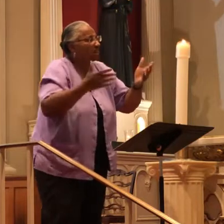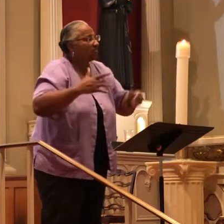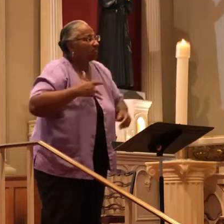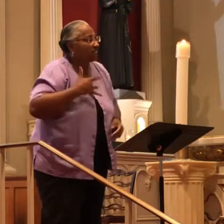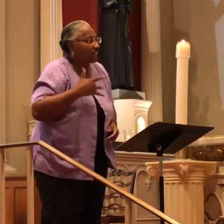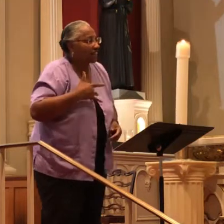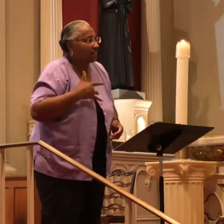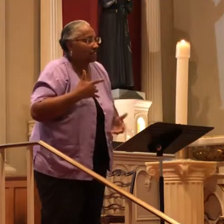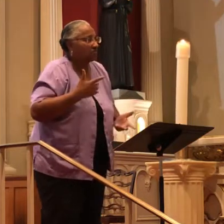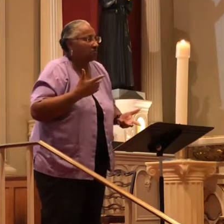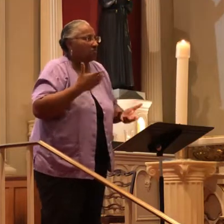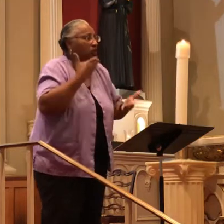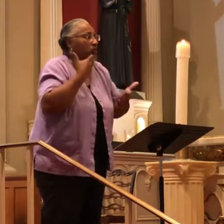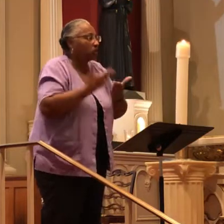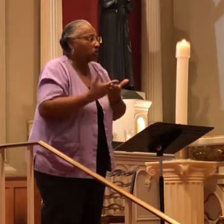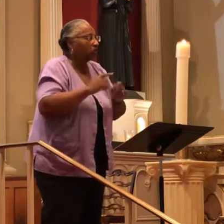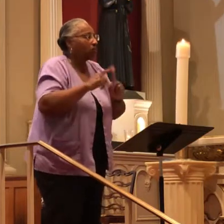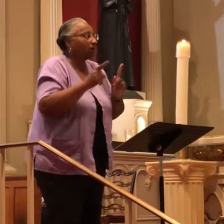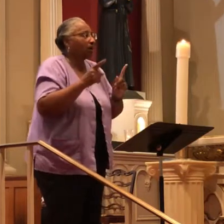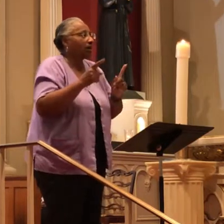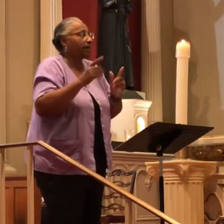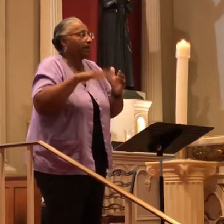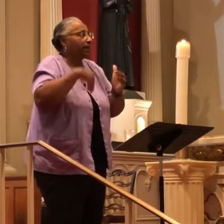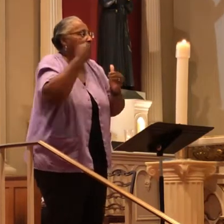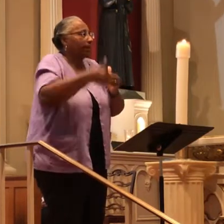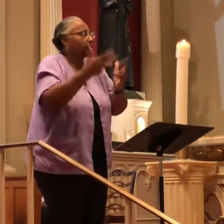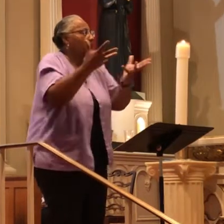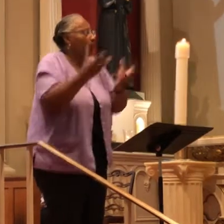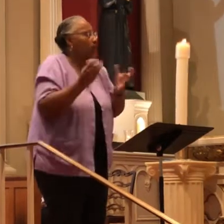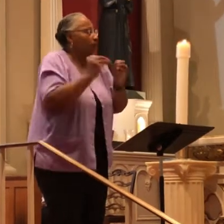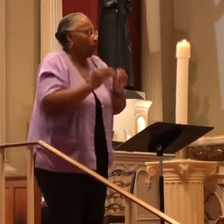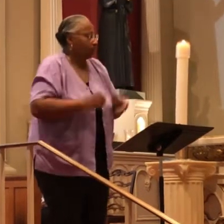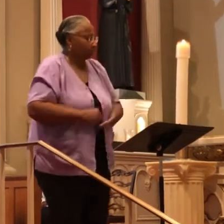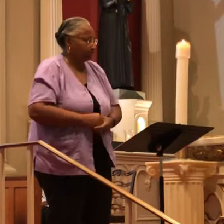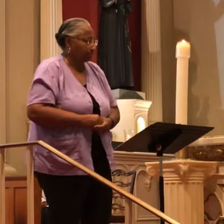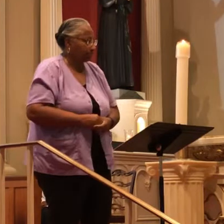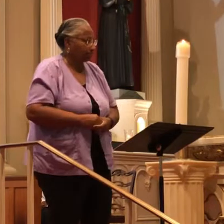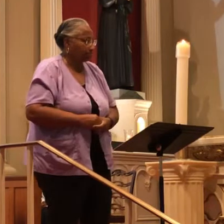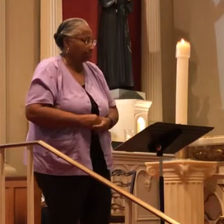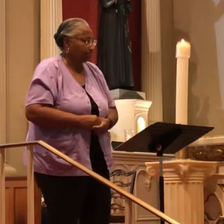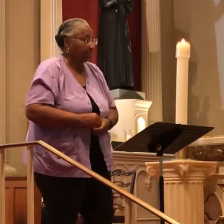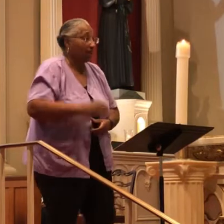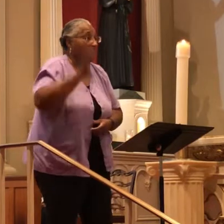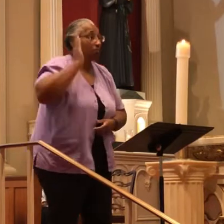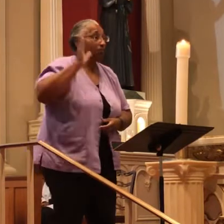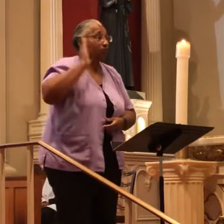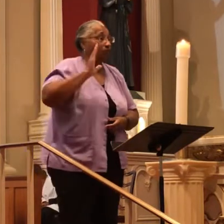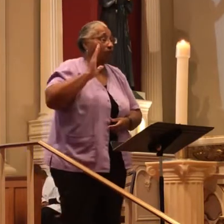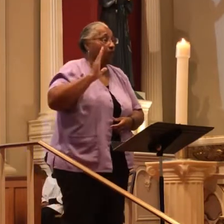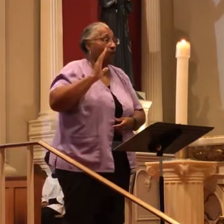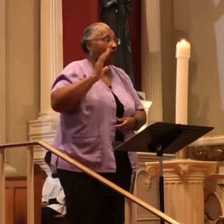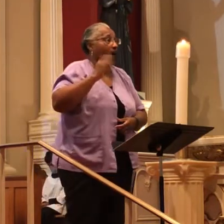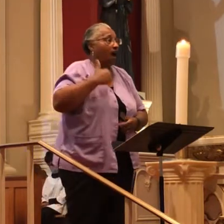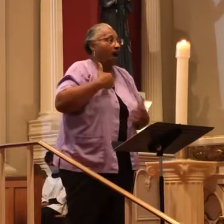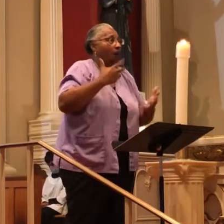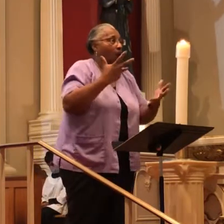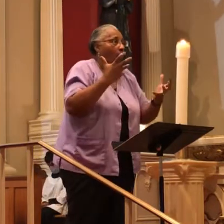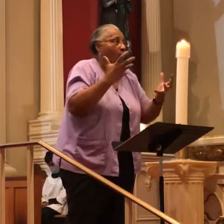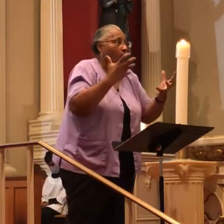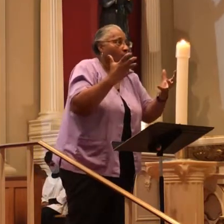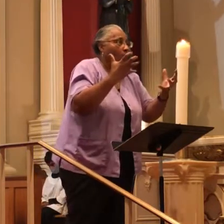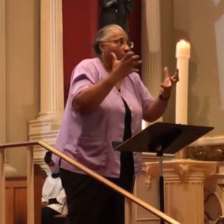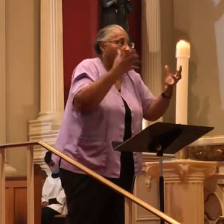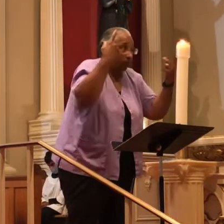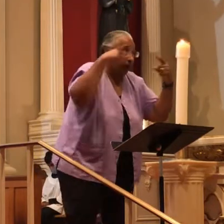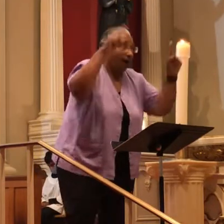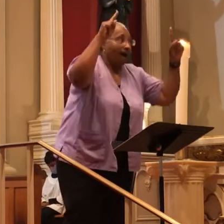We kind of get to where we wanted to be, and then we look back and say, well, it's kind of wearing down again, and kind of wearing out, and